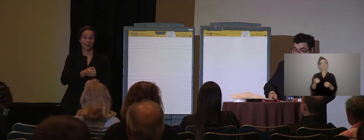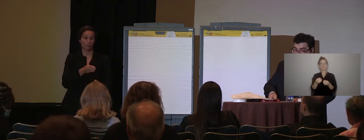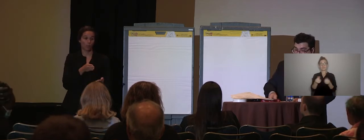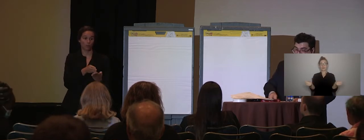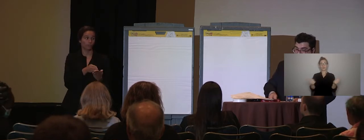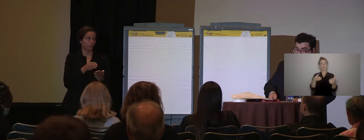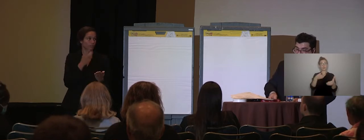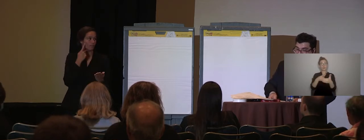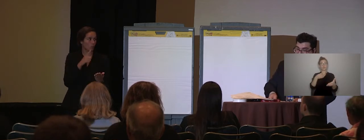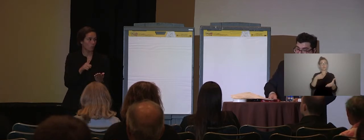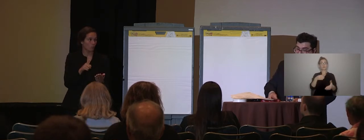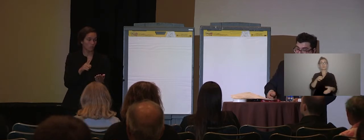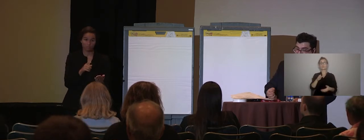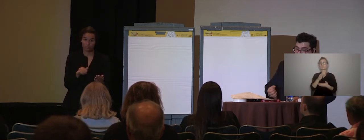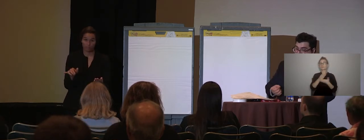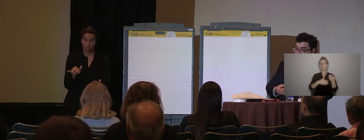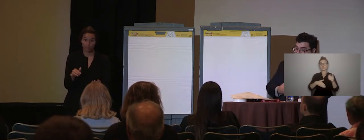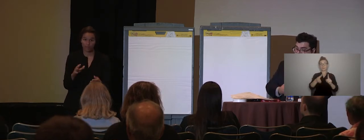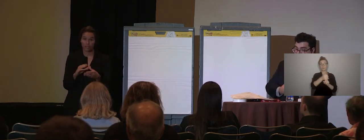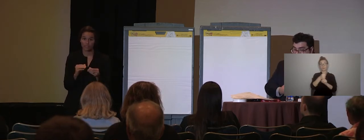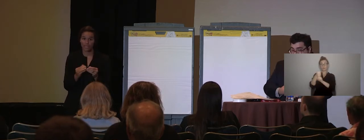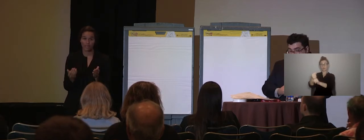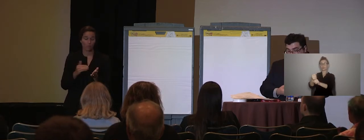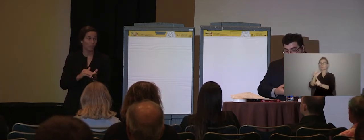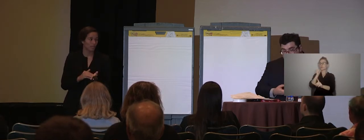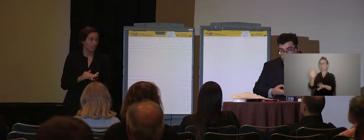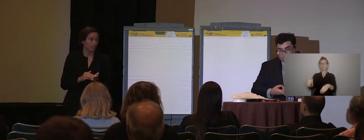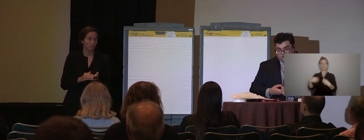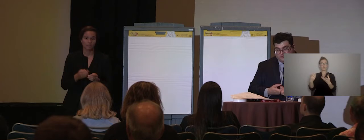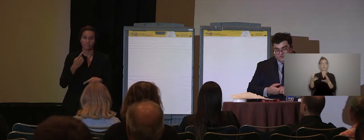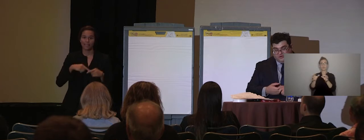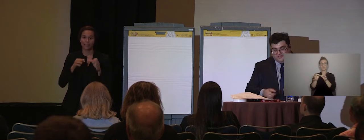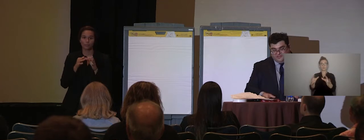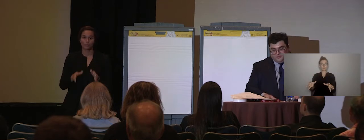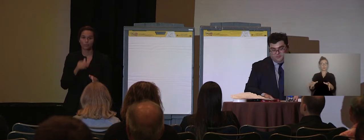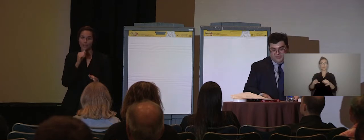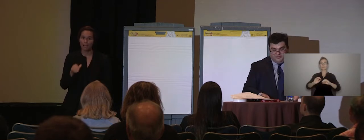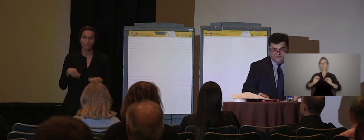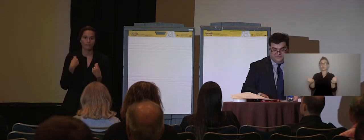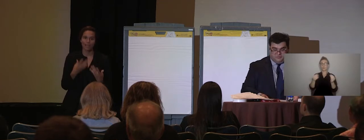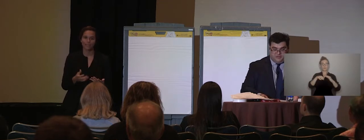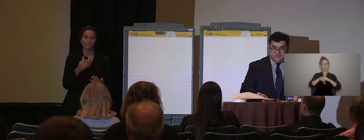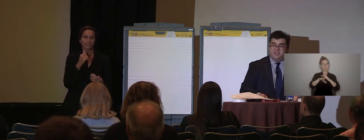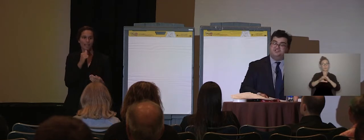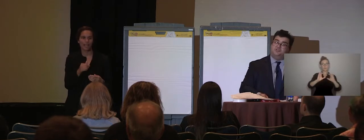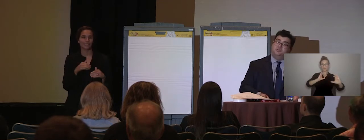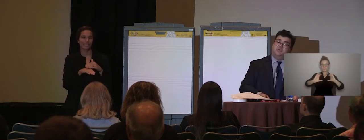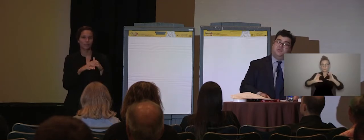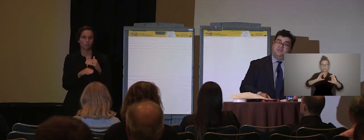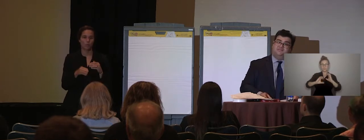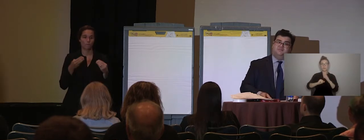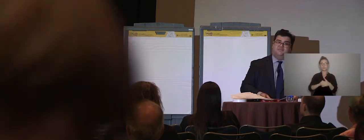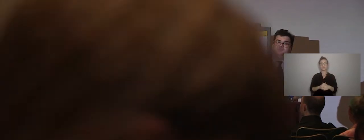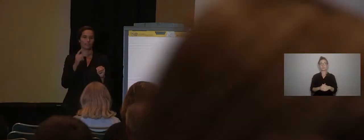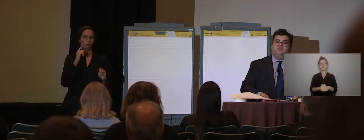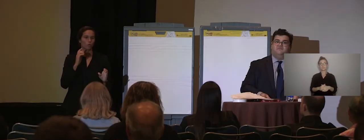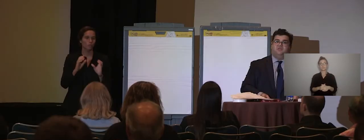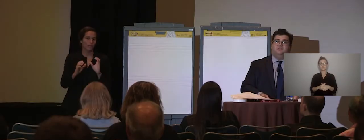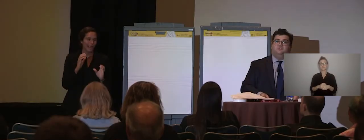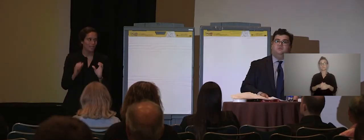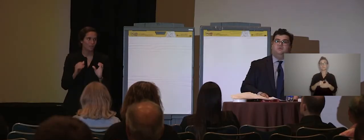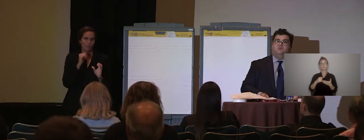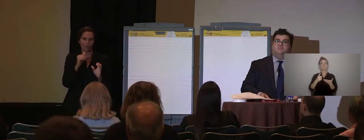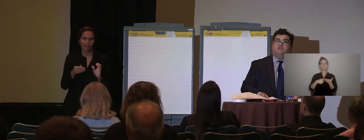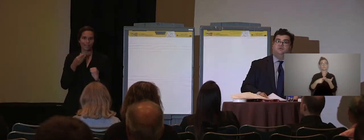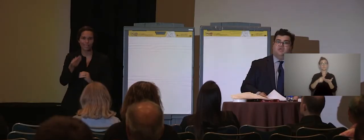said, prisoners who are not given sign language interpreters and accessible methods of communication, and sometimes they're not